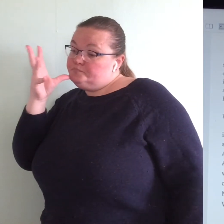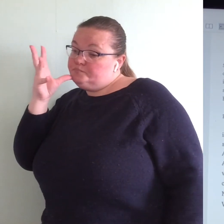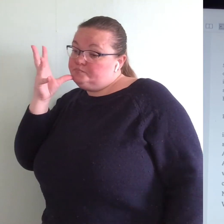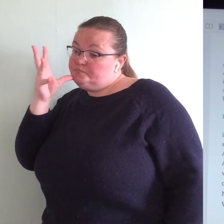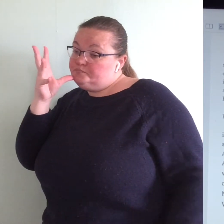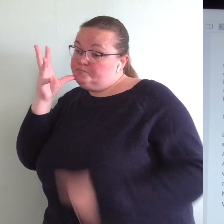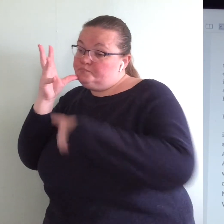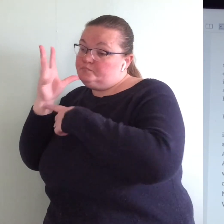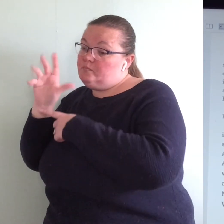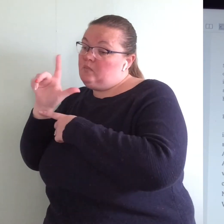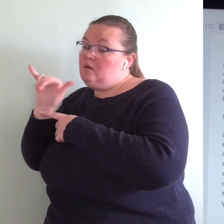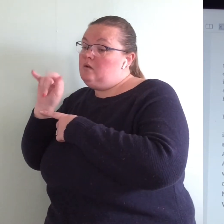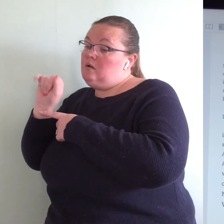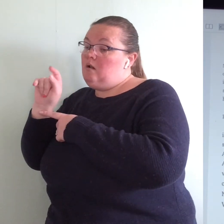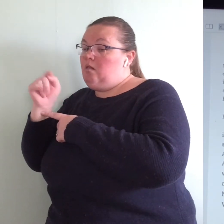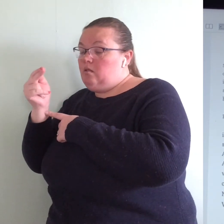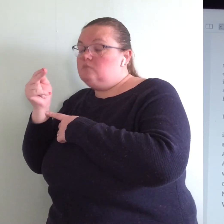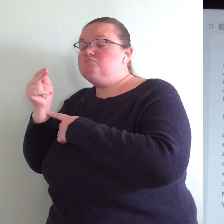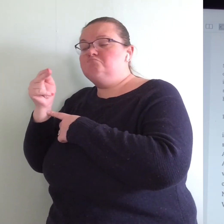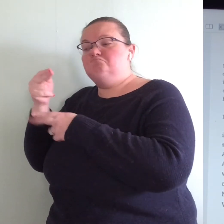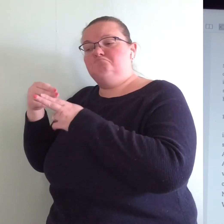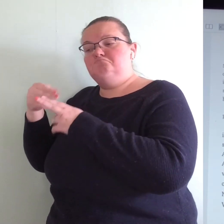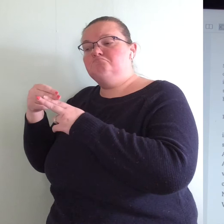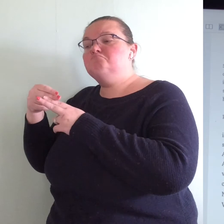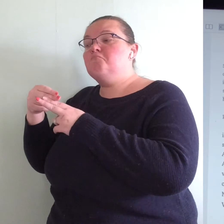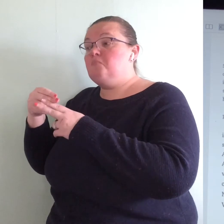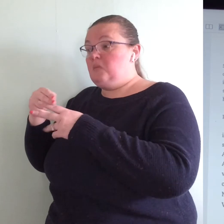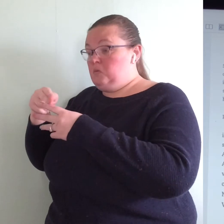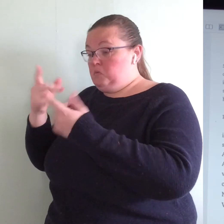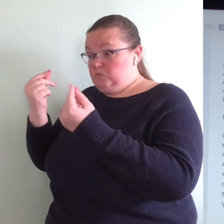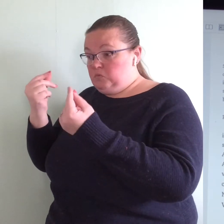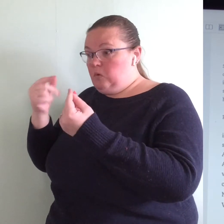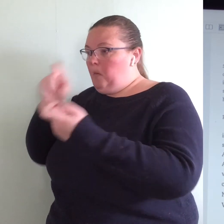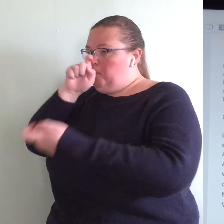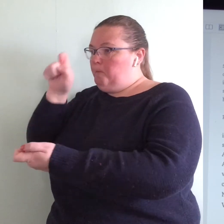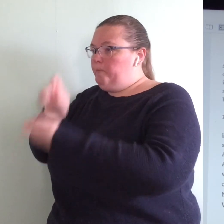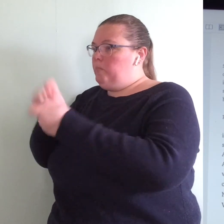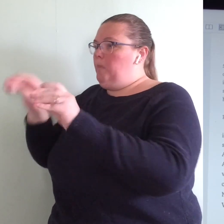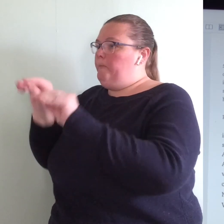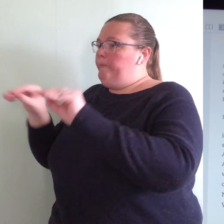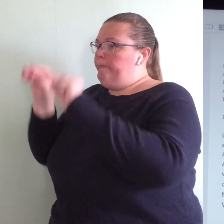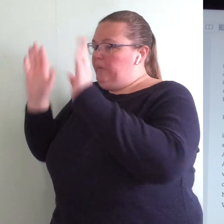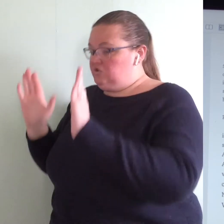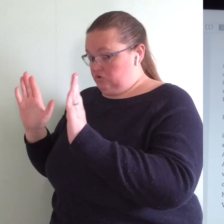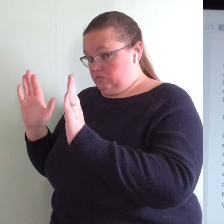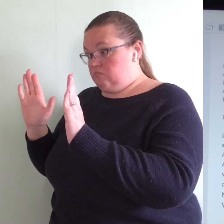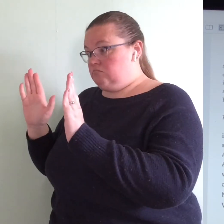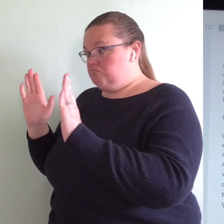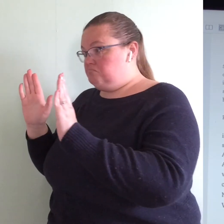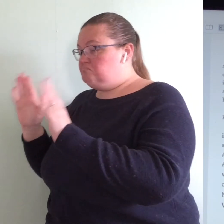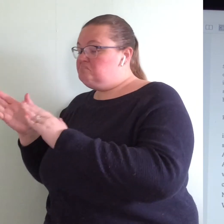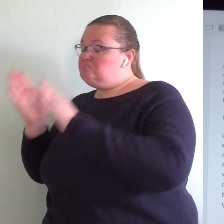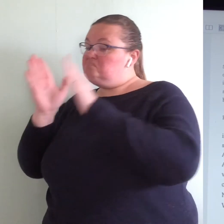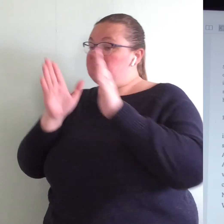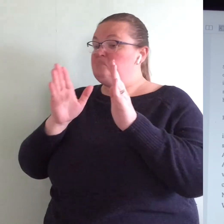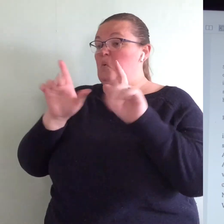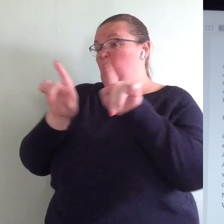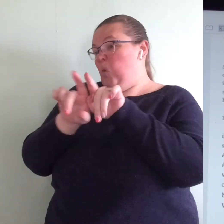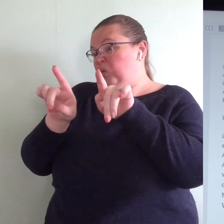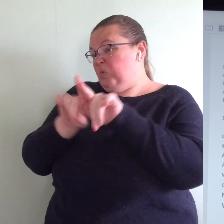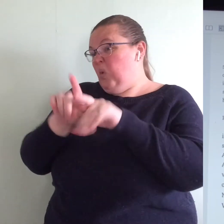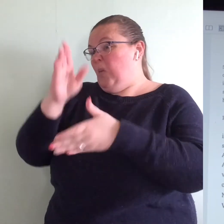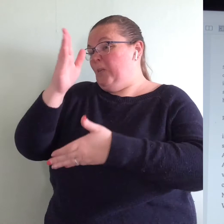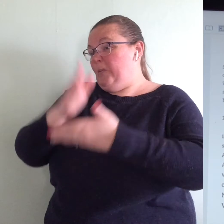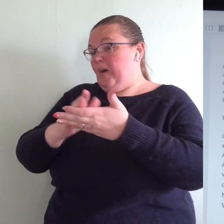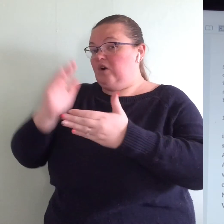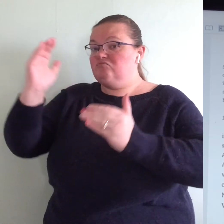first wife, they call her Lilith, and she was one of the Jinn. That's what she comes from on one side, and on the other